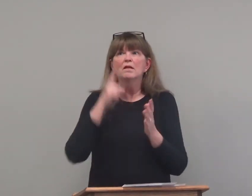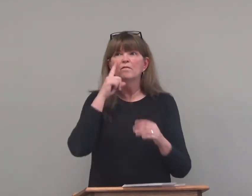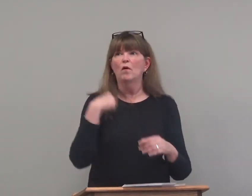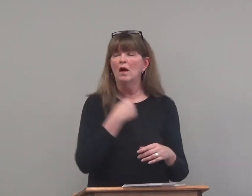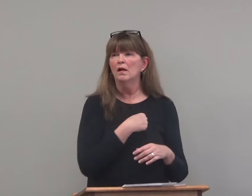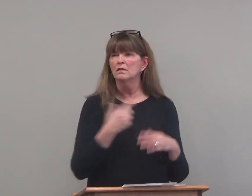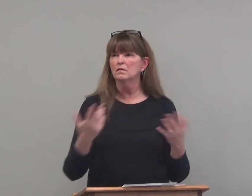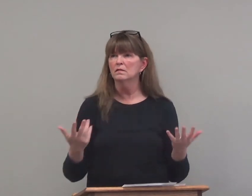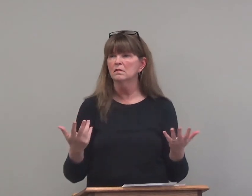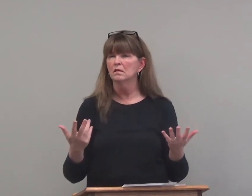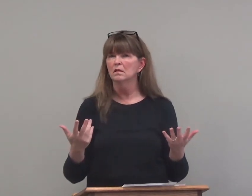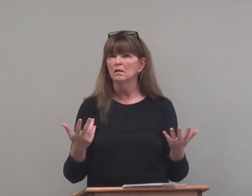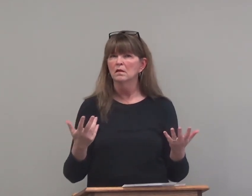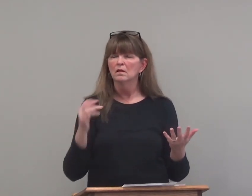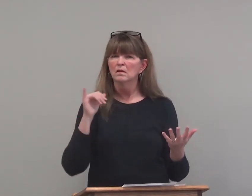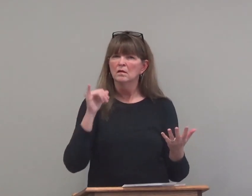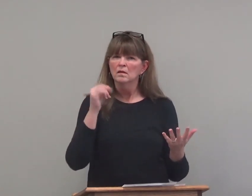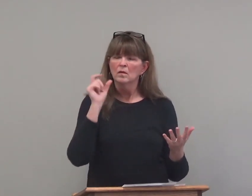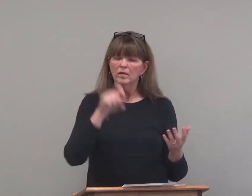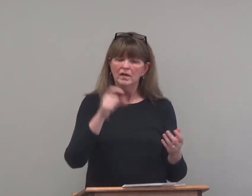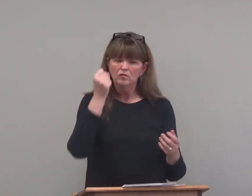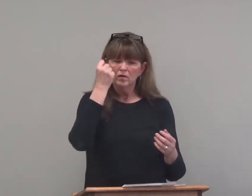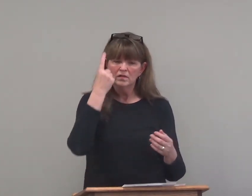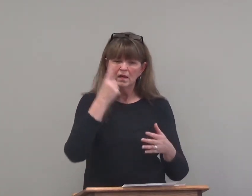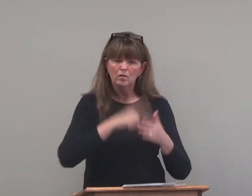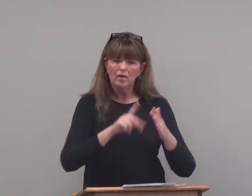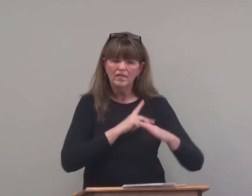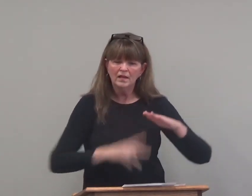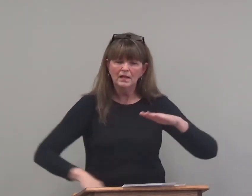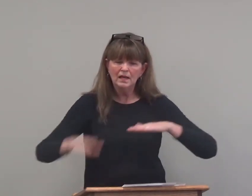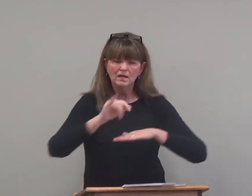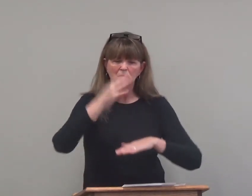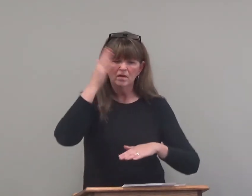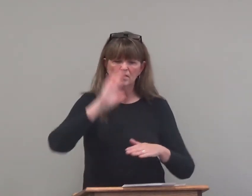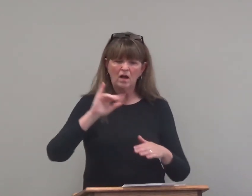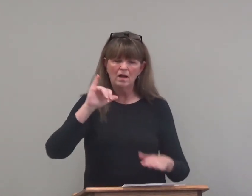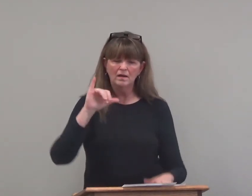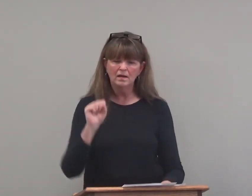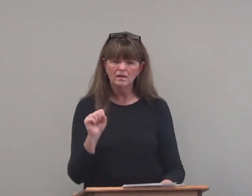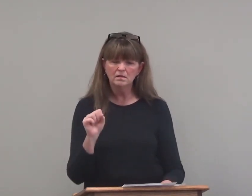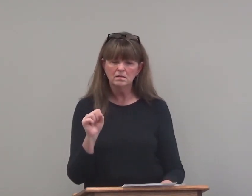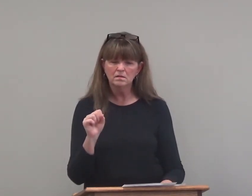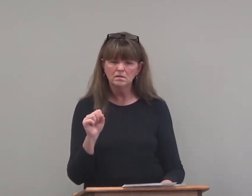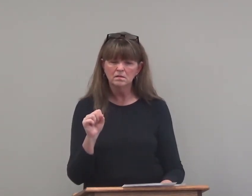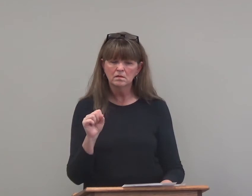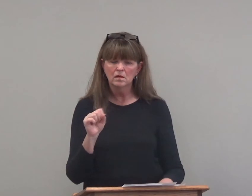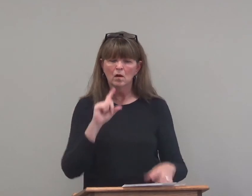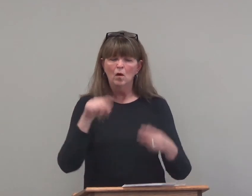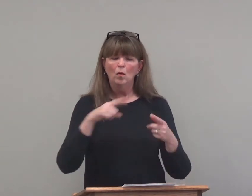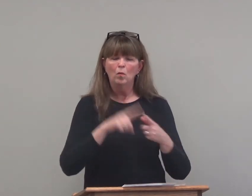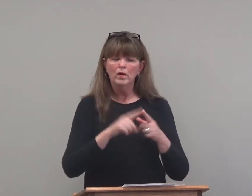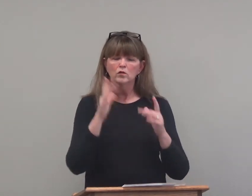is, for us, that means that we need to understand what the kingdom of God is.